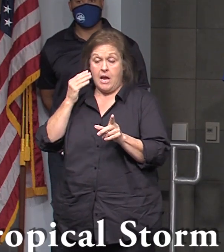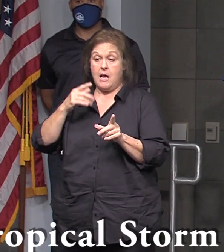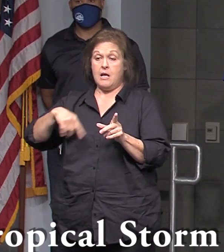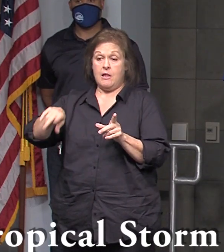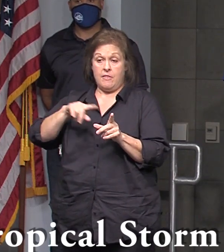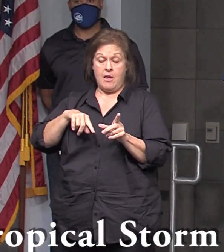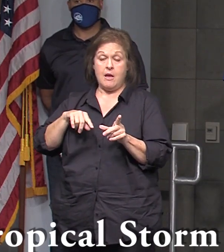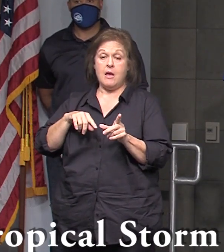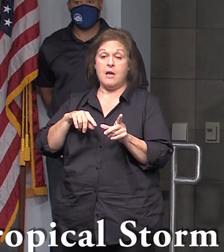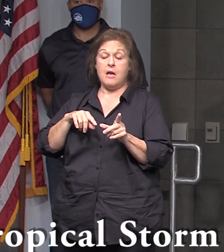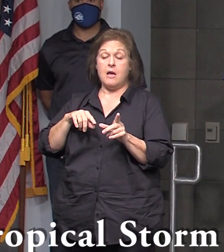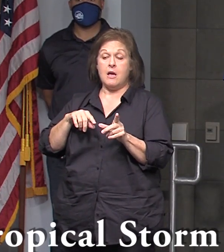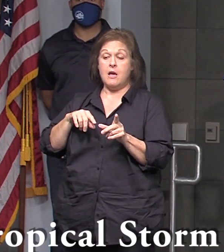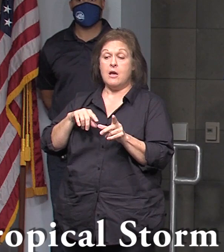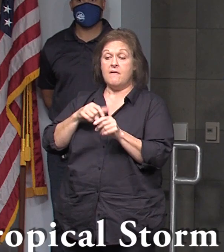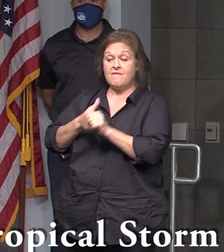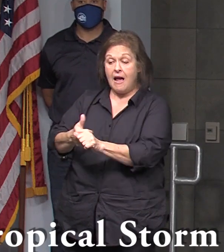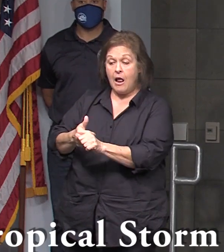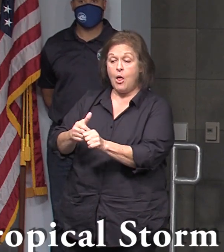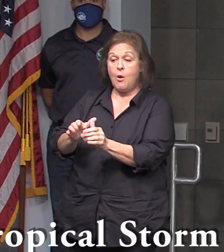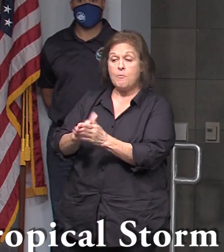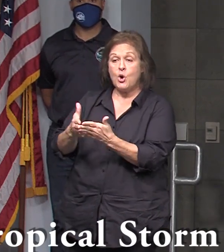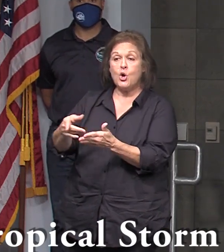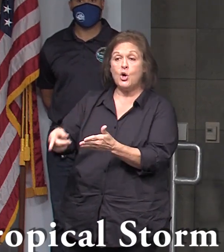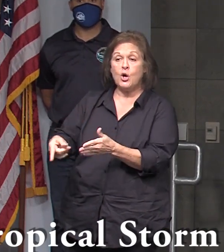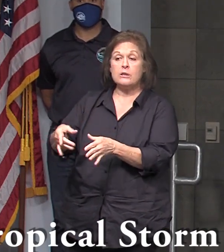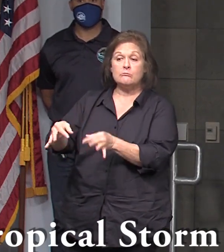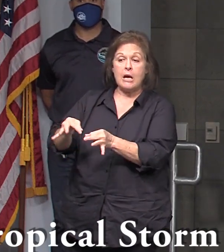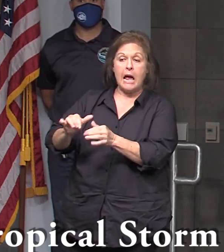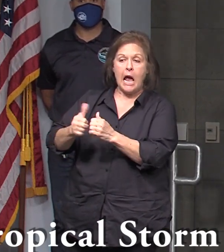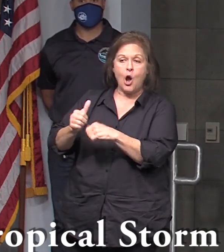the use of this is, and please do so. Thank you.